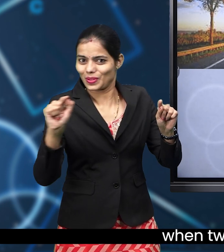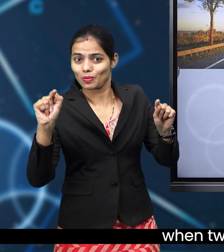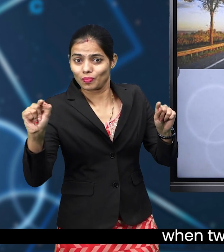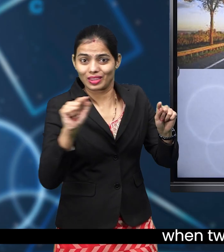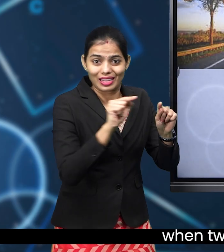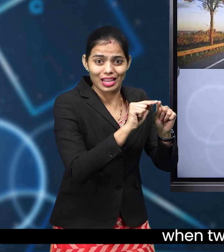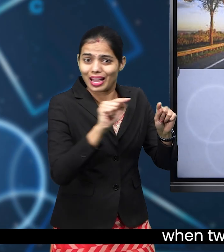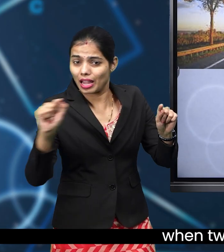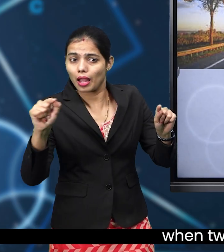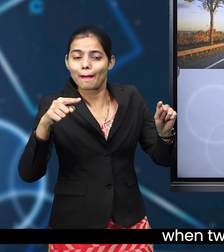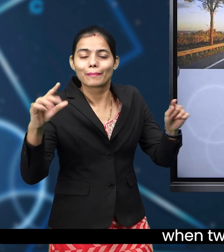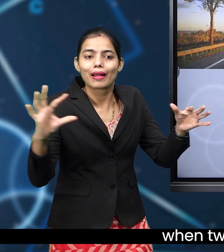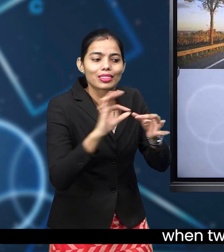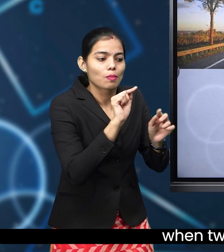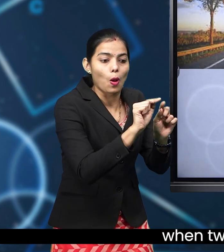at a point.